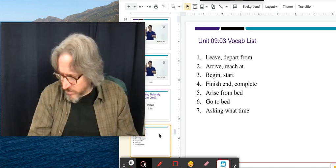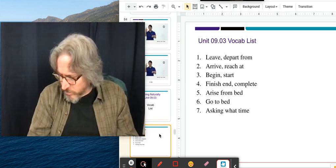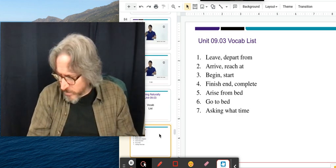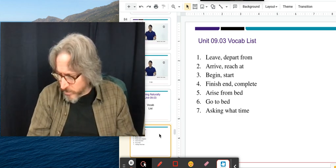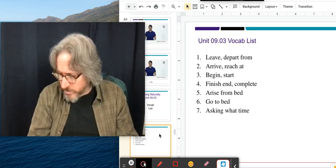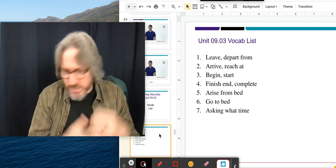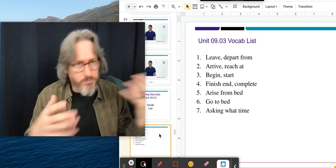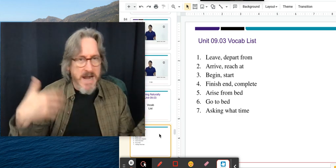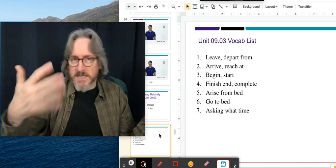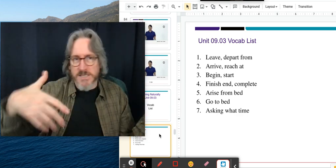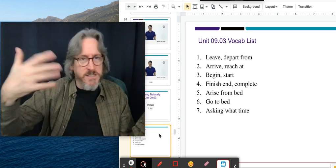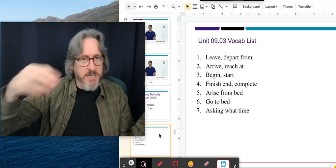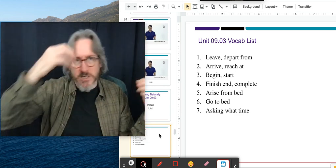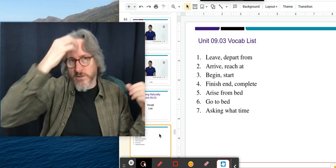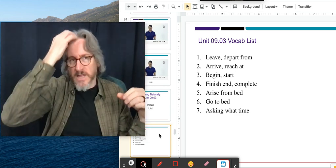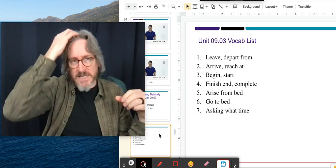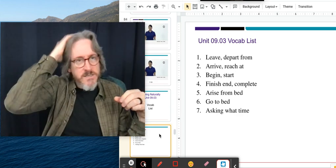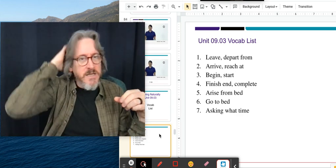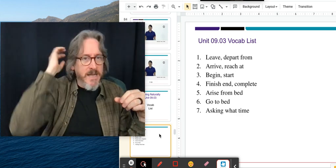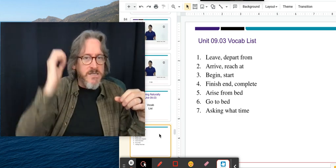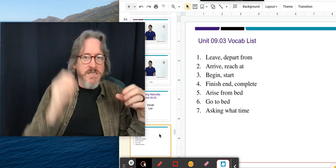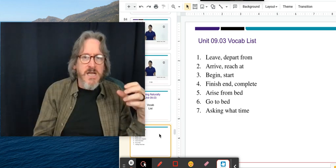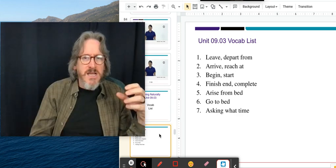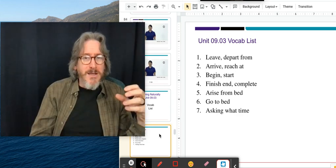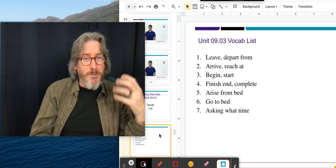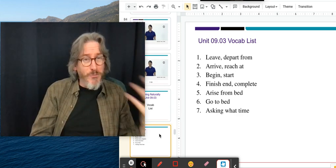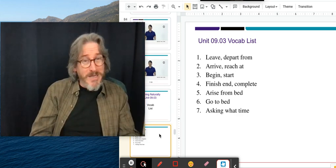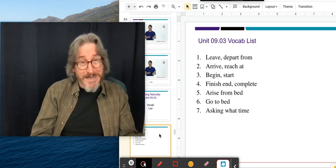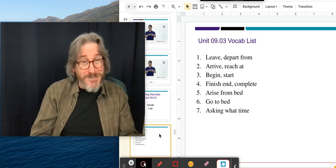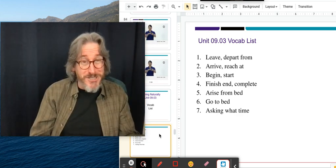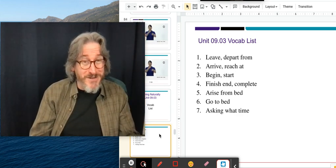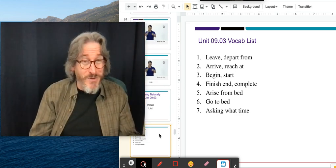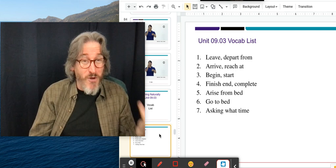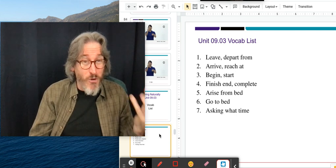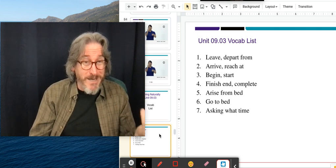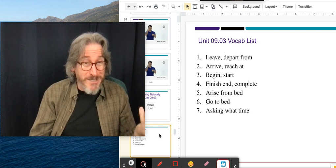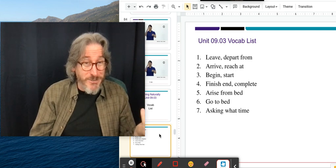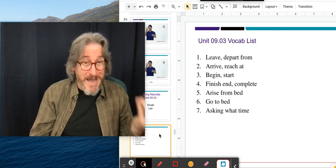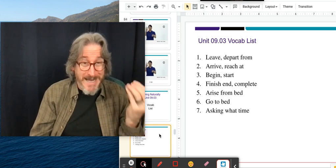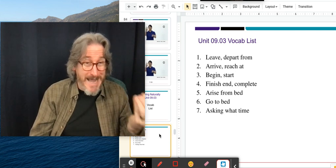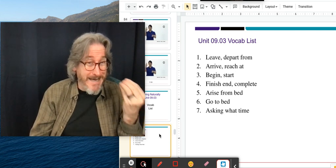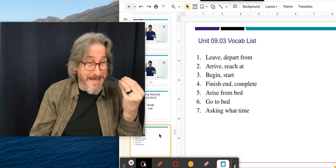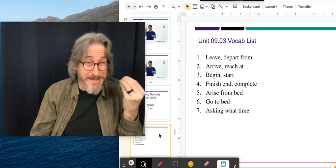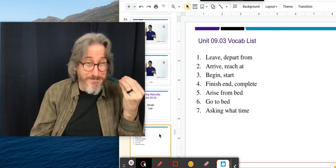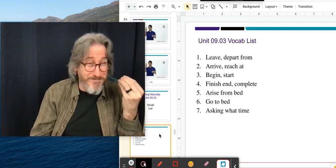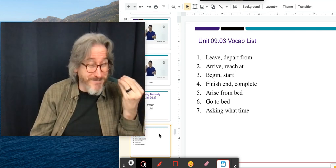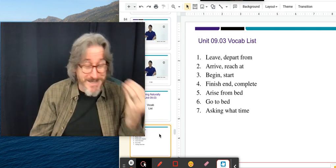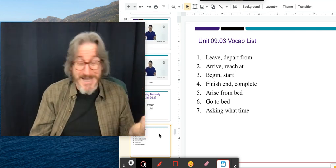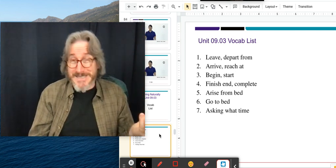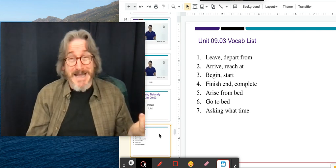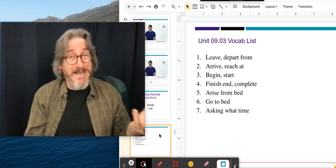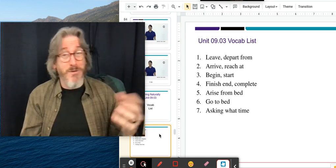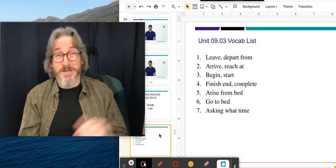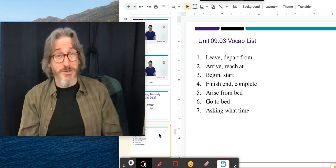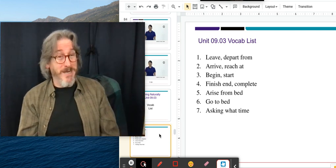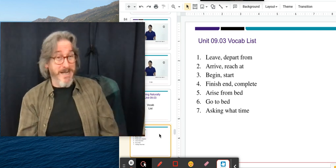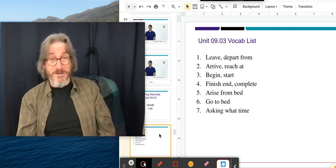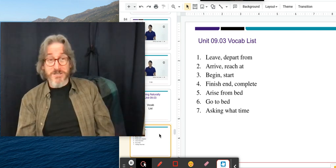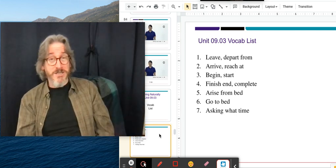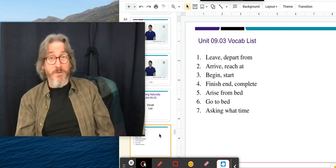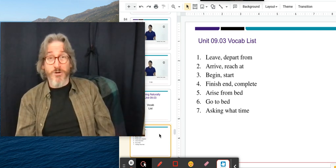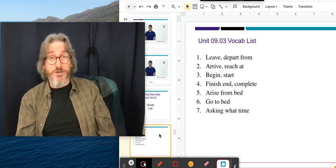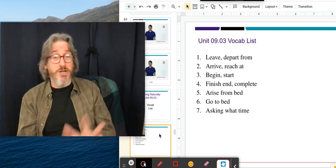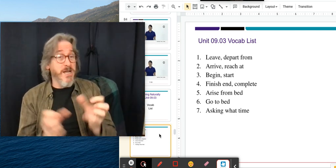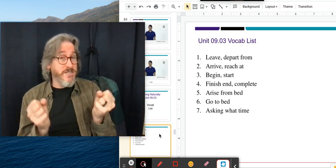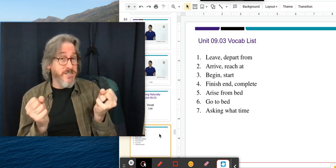And then we would just practice until the class ends. But really, it's all stuff we already do. And again, it's exactly what we do in